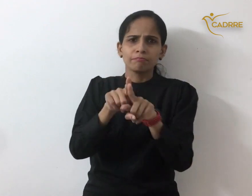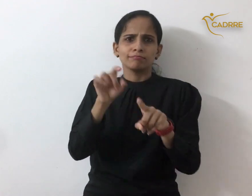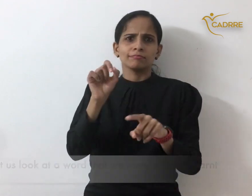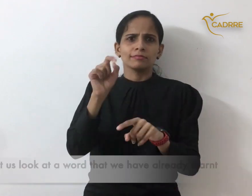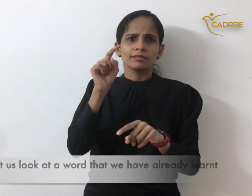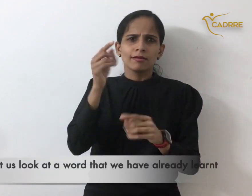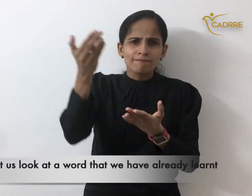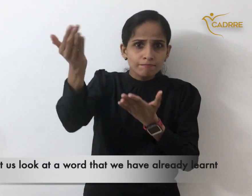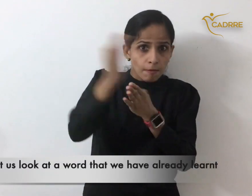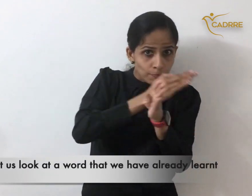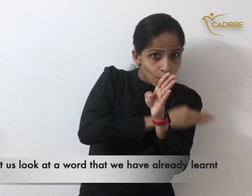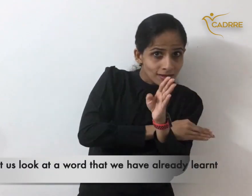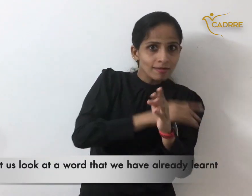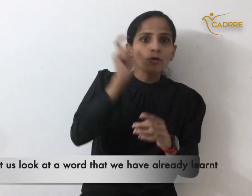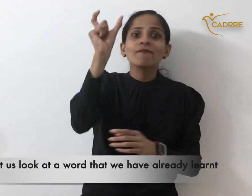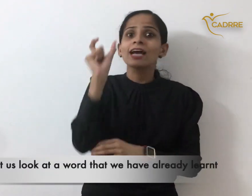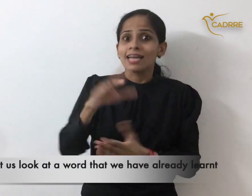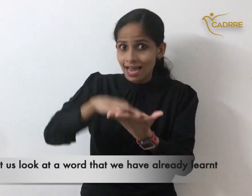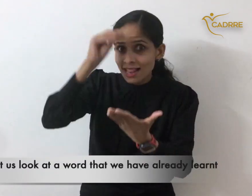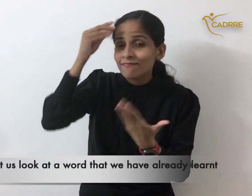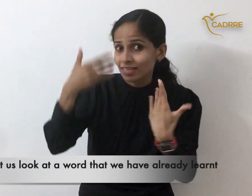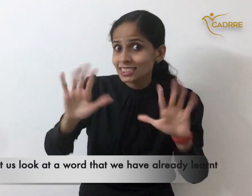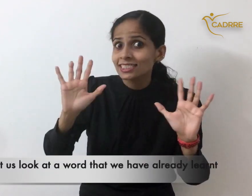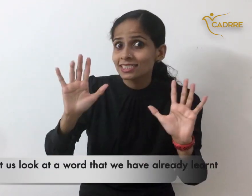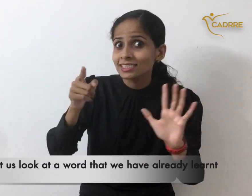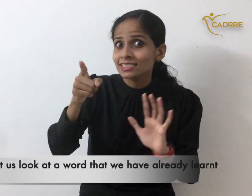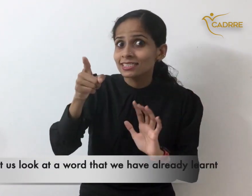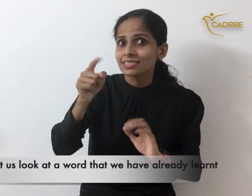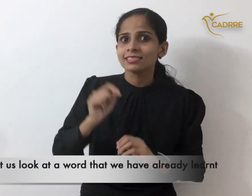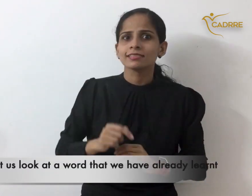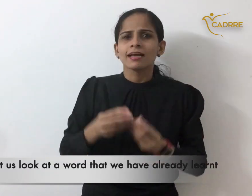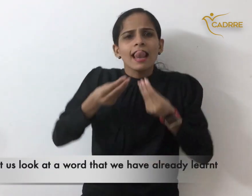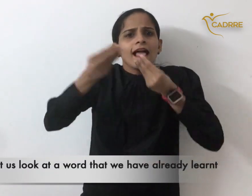For example, let's look at a word that we've already learned.